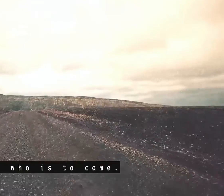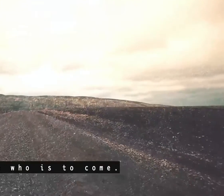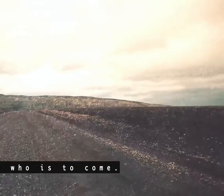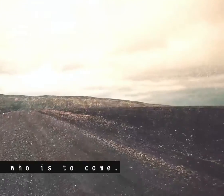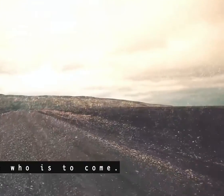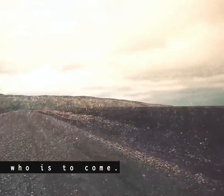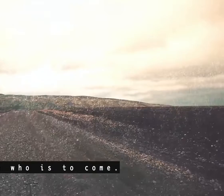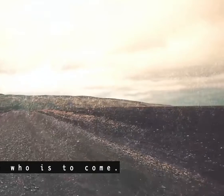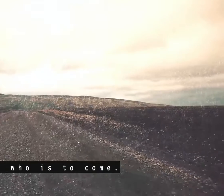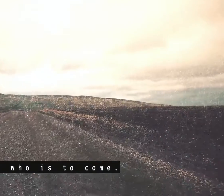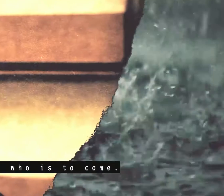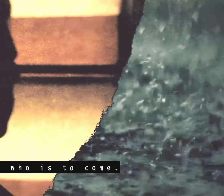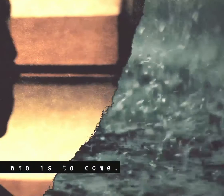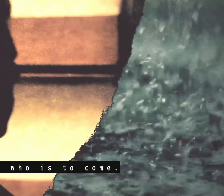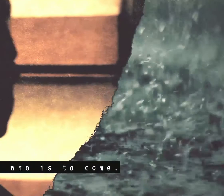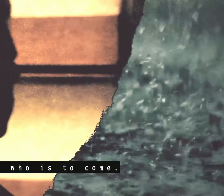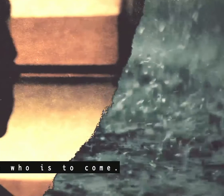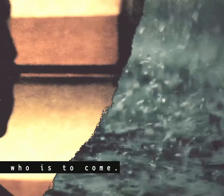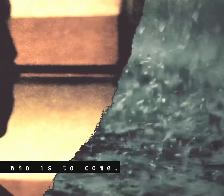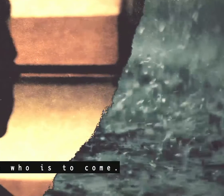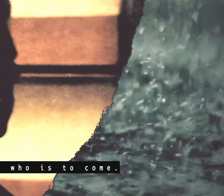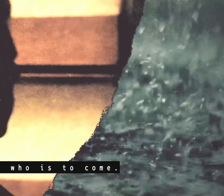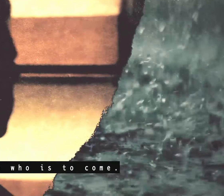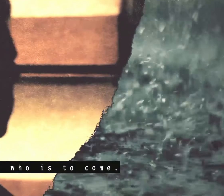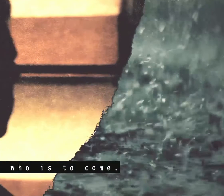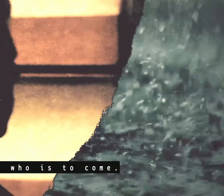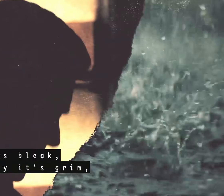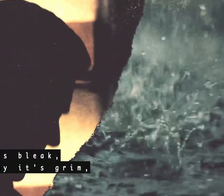the one who is to come.